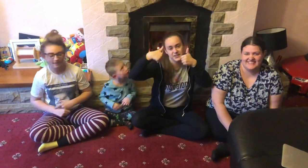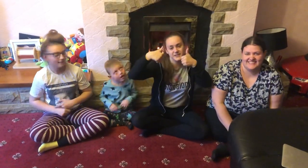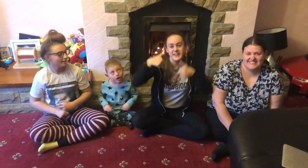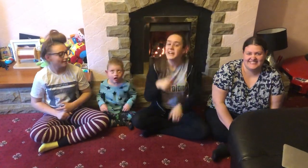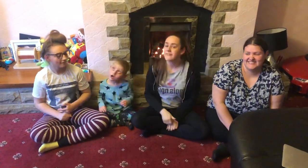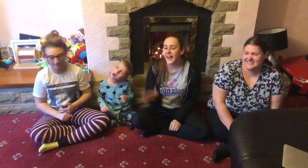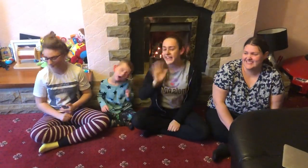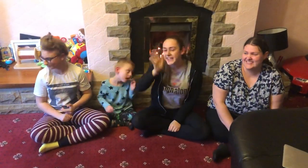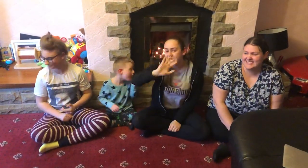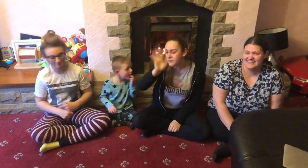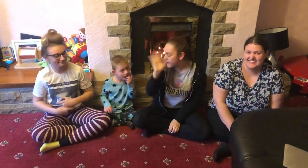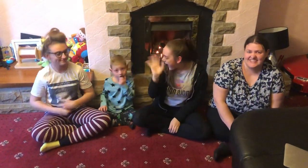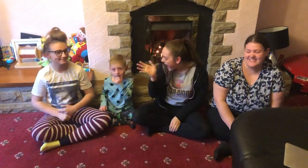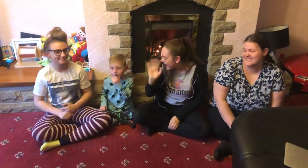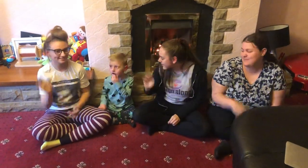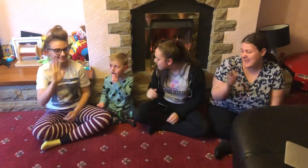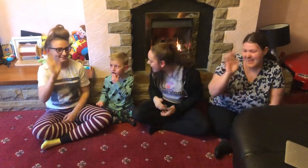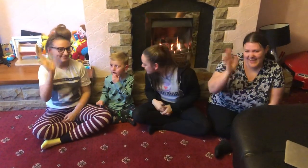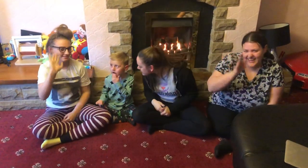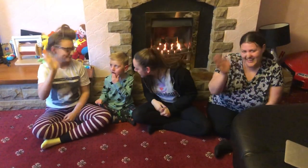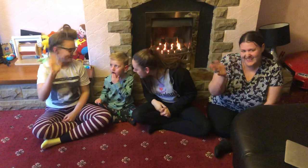love Thank you, bye! Say bye Christian!